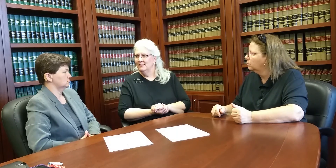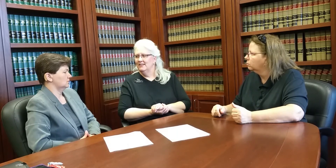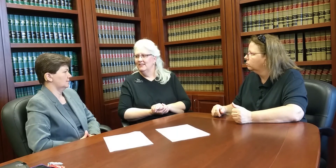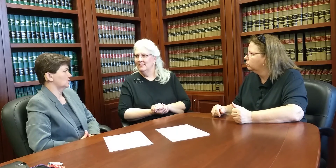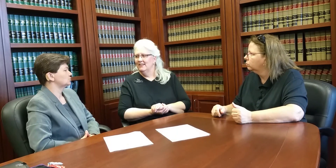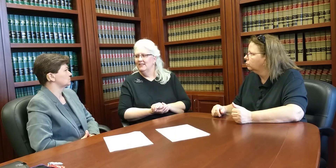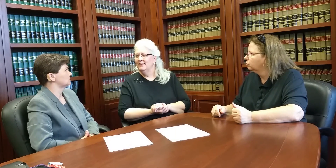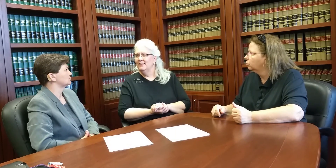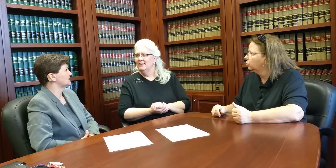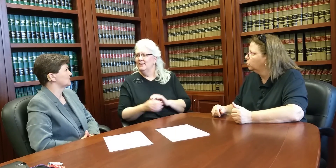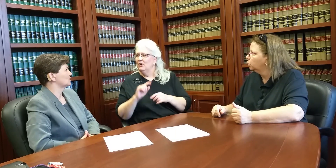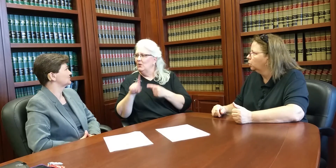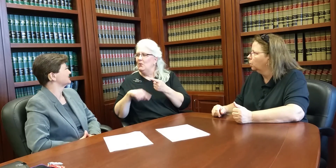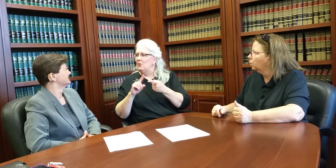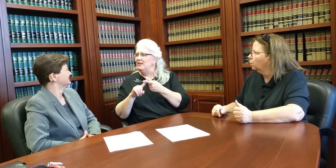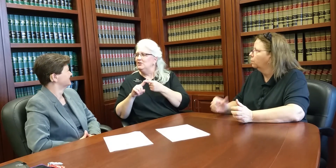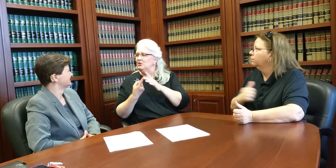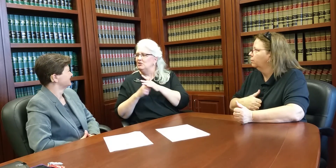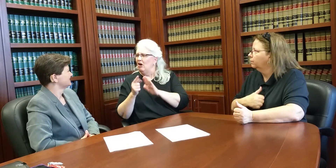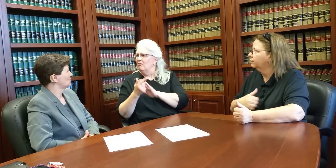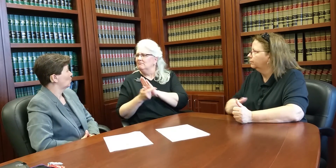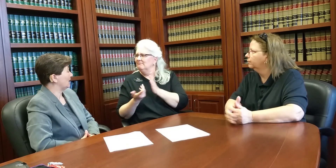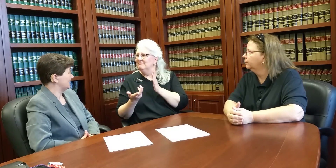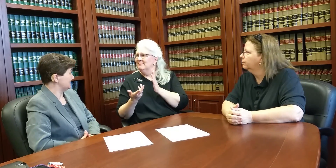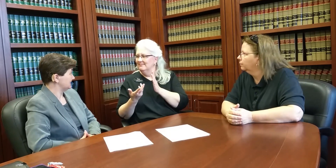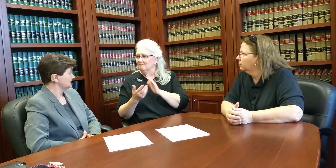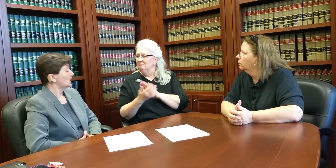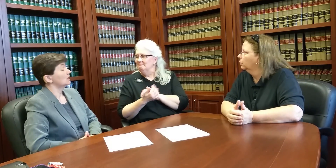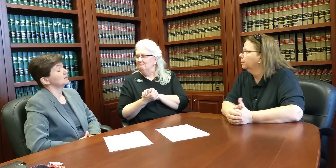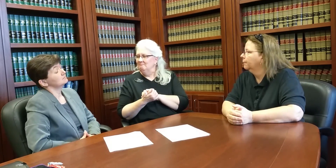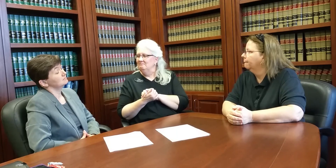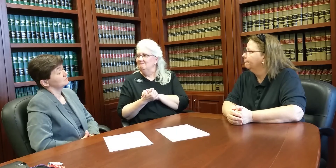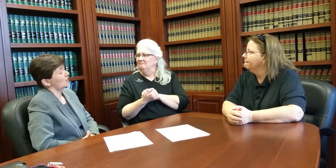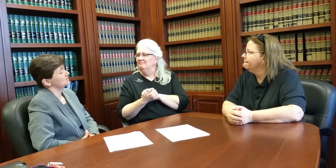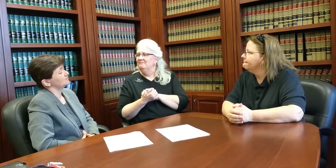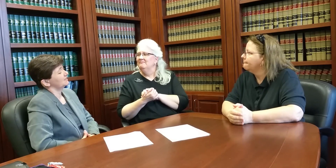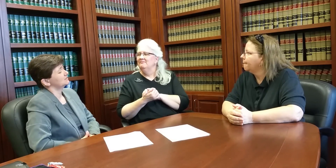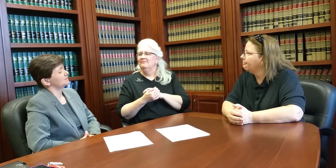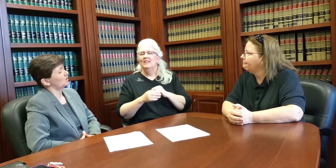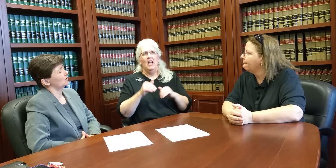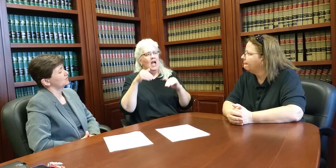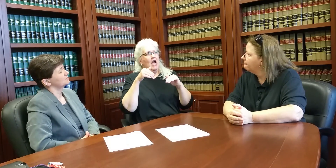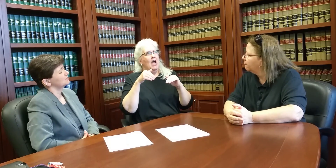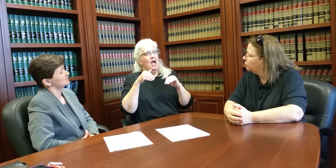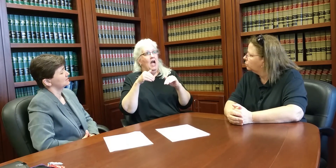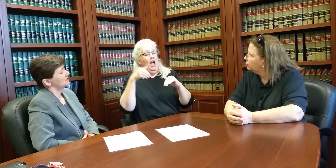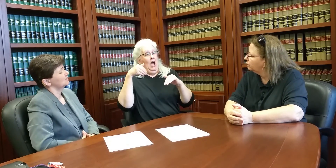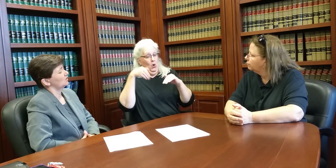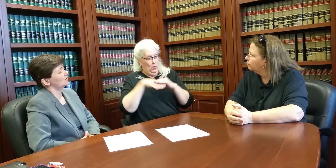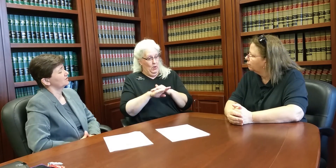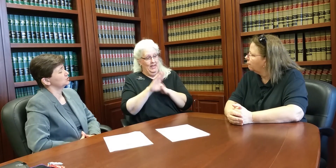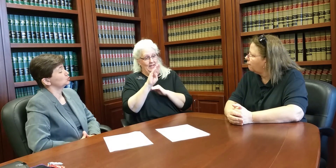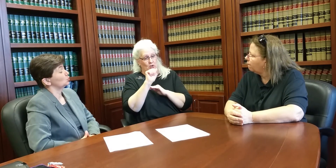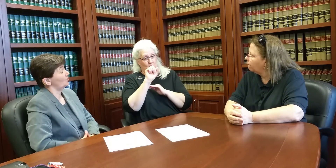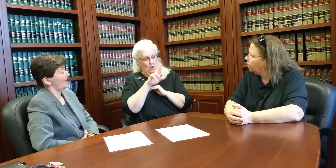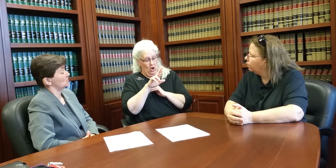I'm not sure I understand the question. When? I was admitted to the bar, the Kentucky bar in